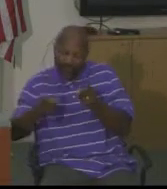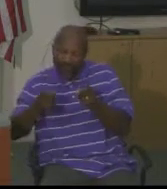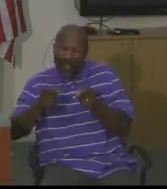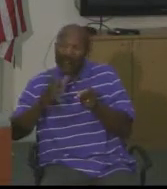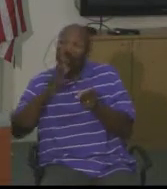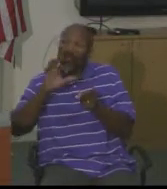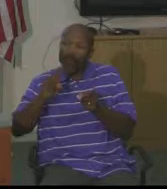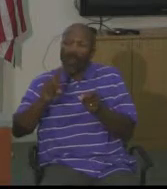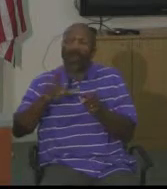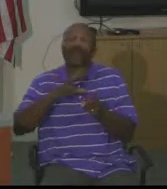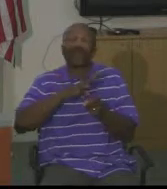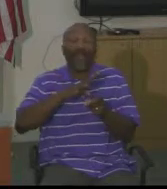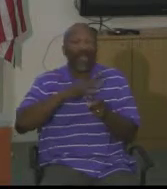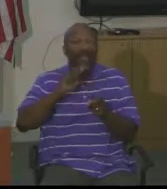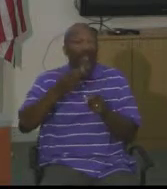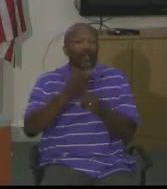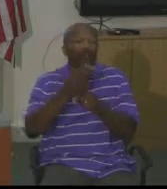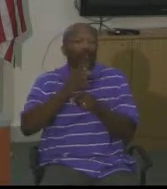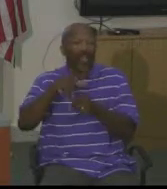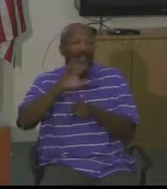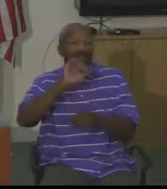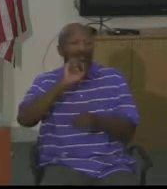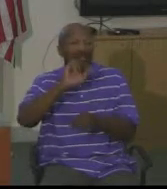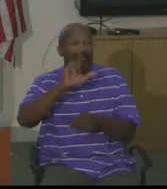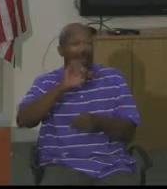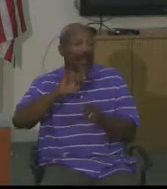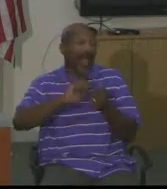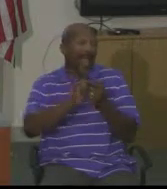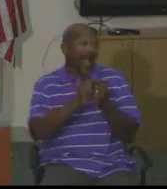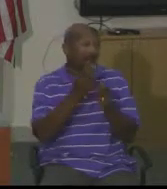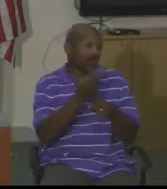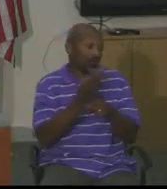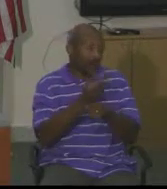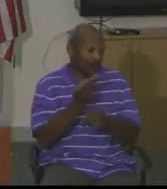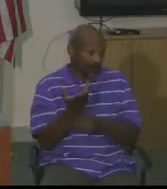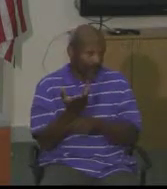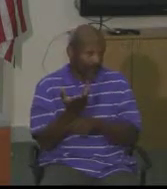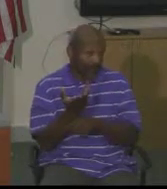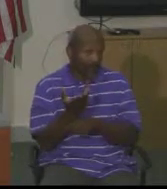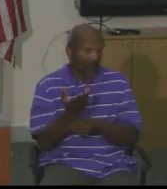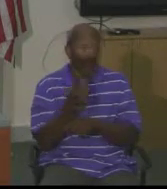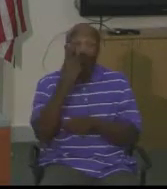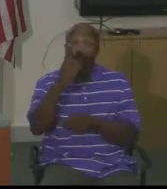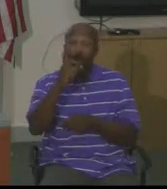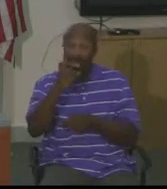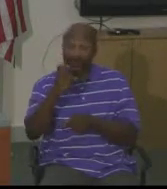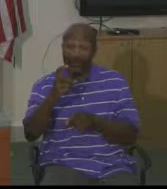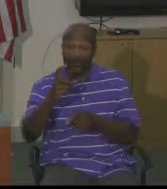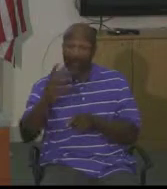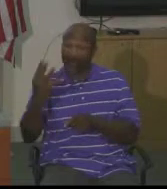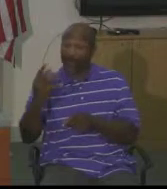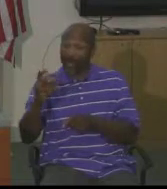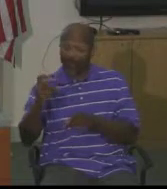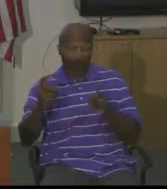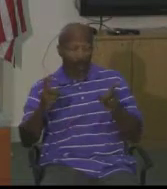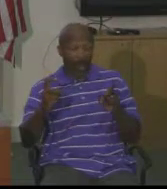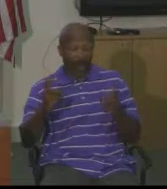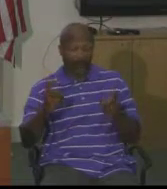say how you want to use the slots. And so you can put a 1X card in a 4X slot no problem.